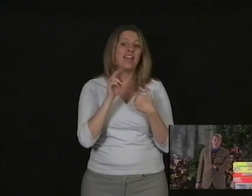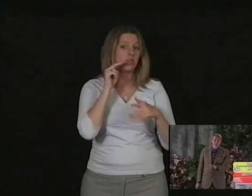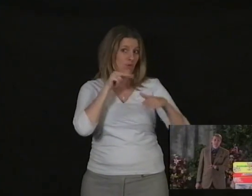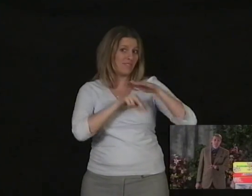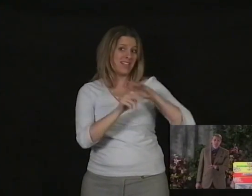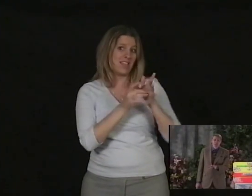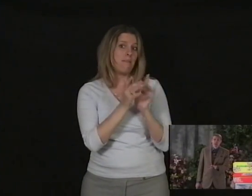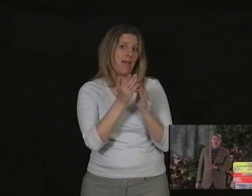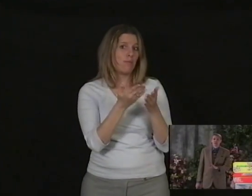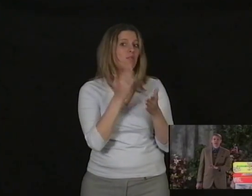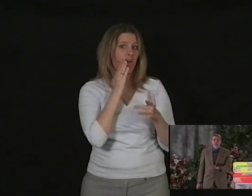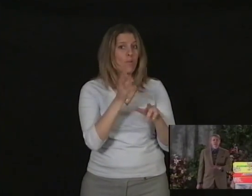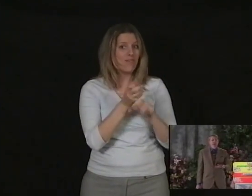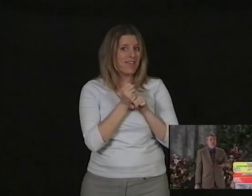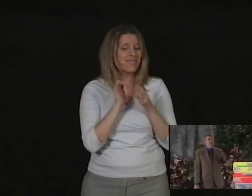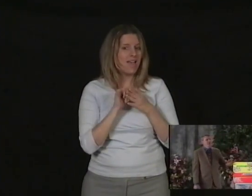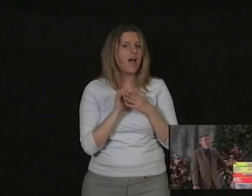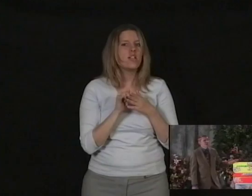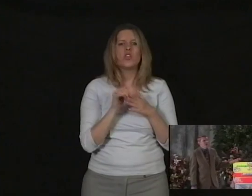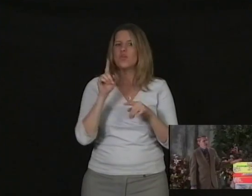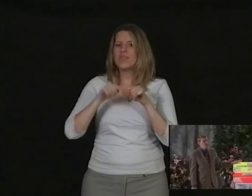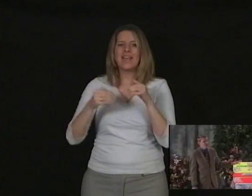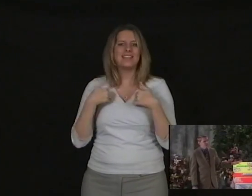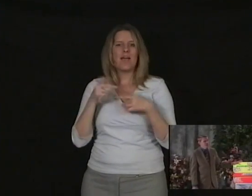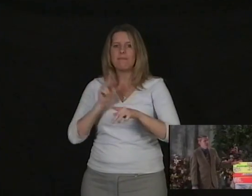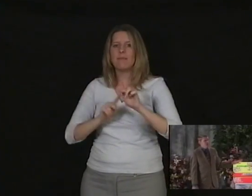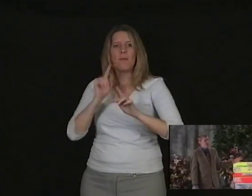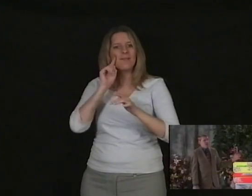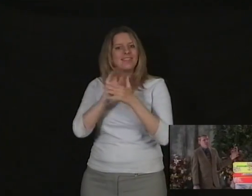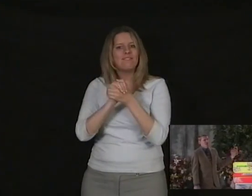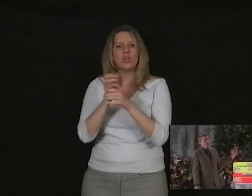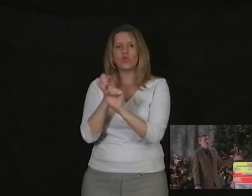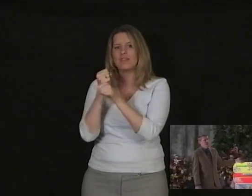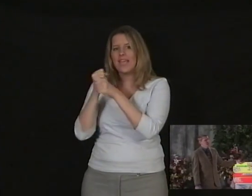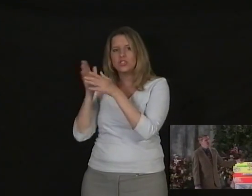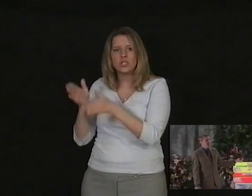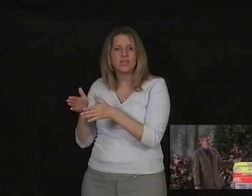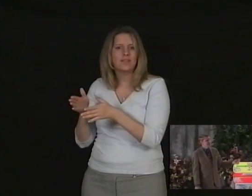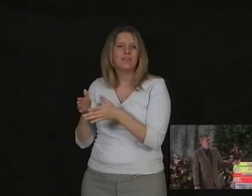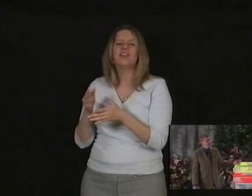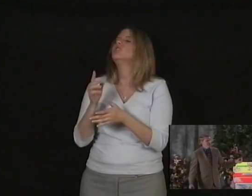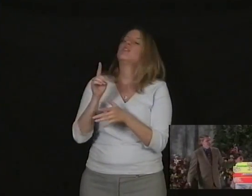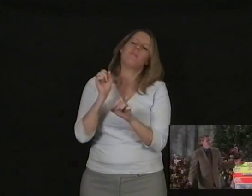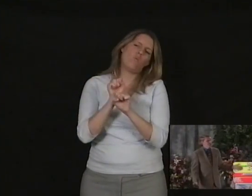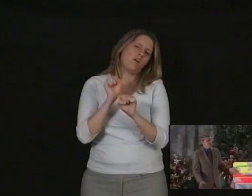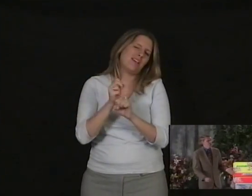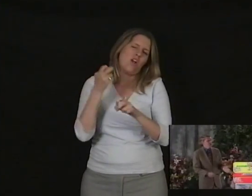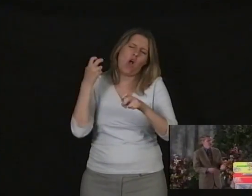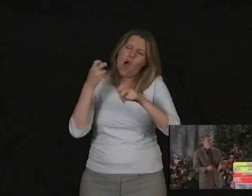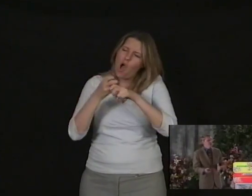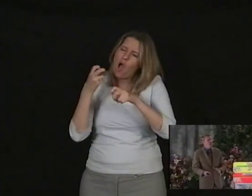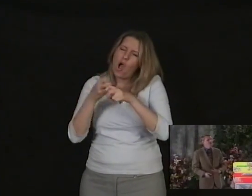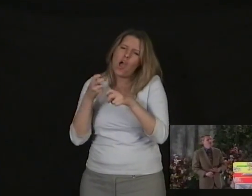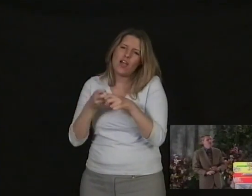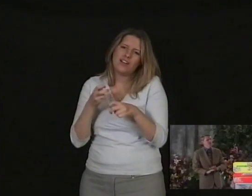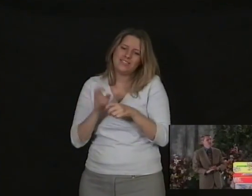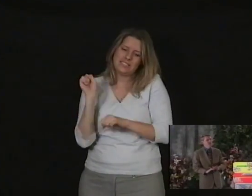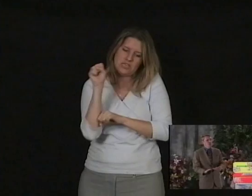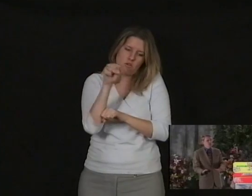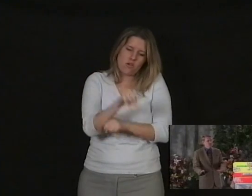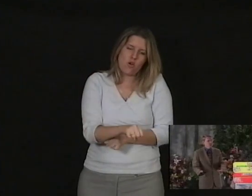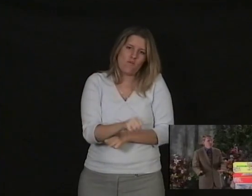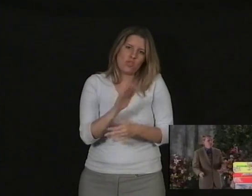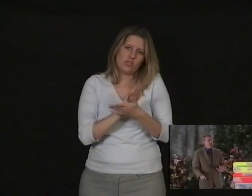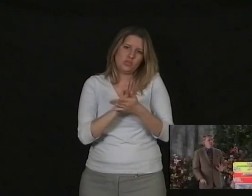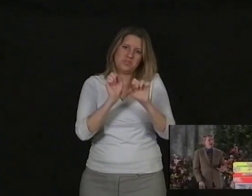they're going to get it. You can't have people believing in creation. So they've been working really hard for the last 100 years to take over the school system where they only teach